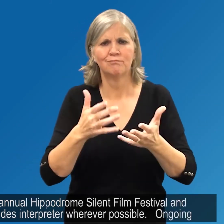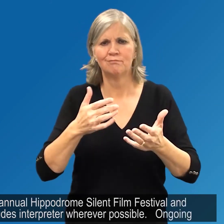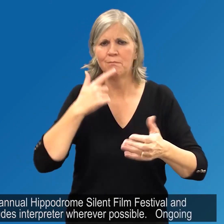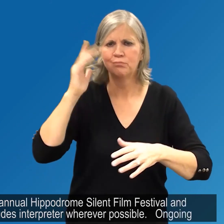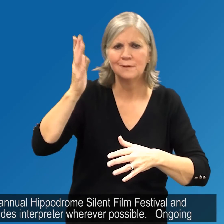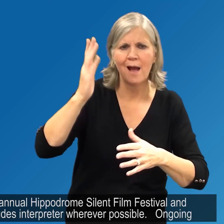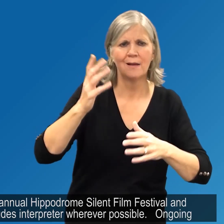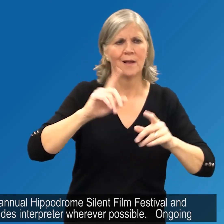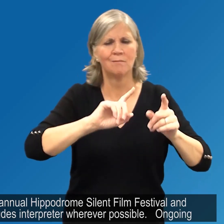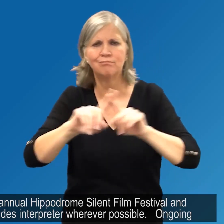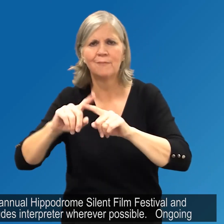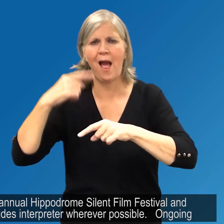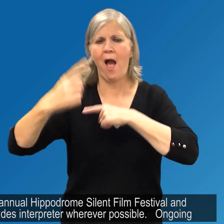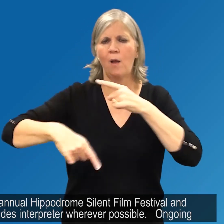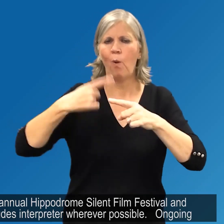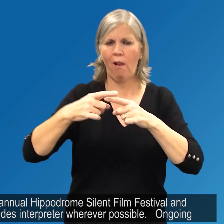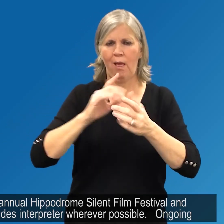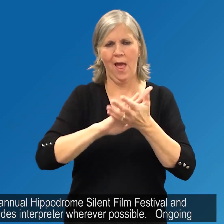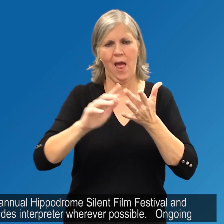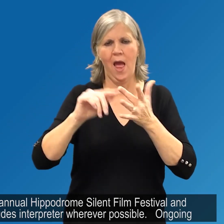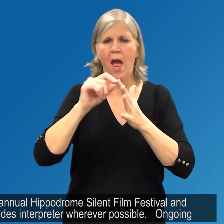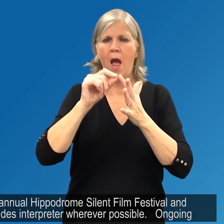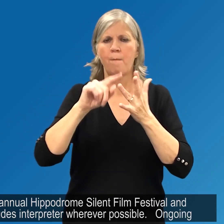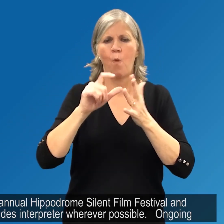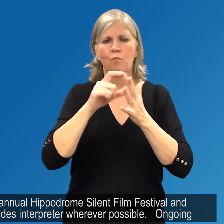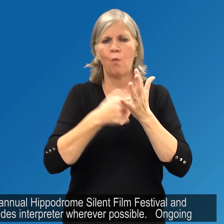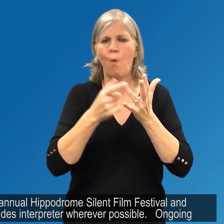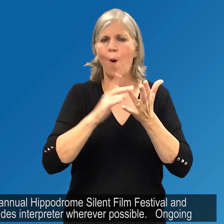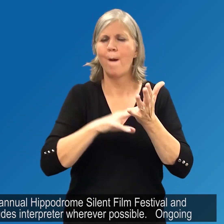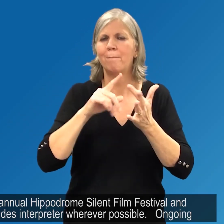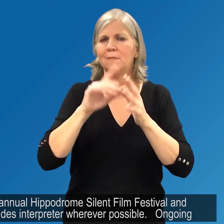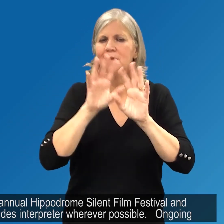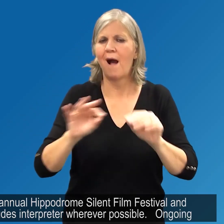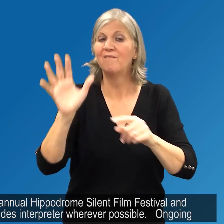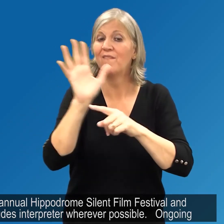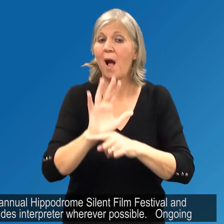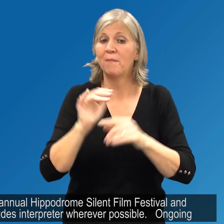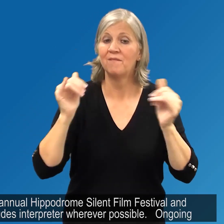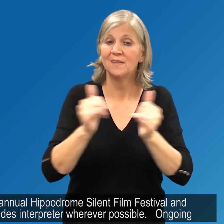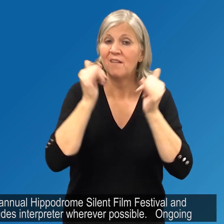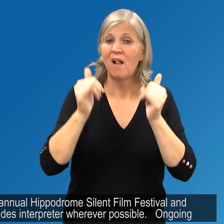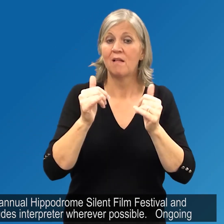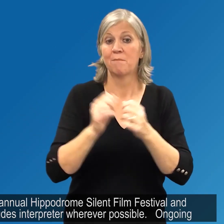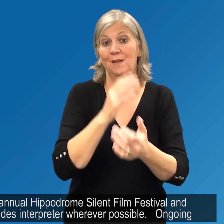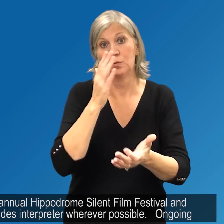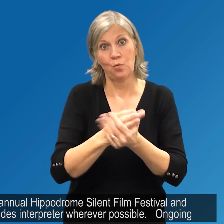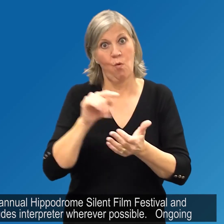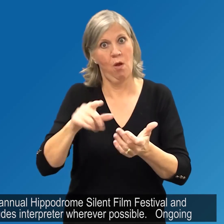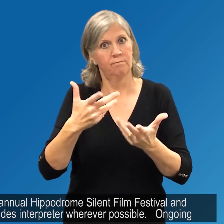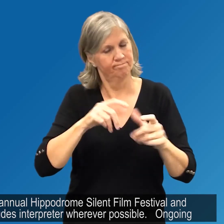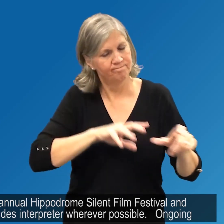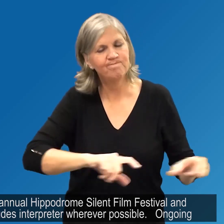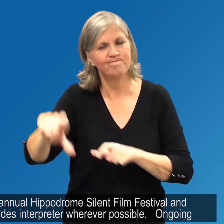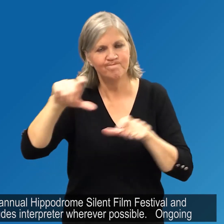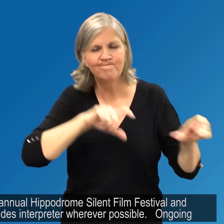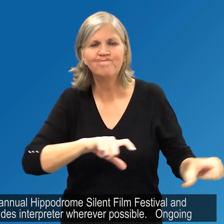and presentation at the annual Hippodrome Silent Film Festival and ensure HipFest includes interpreters wherever